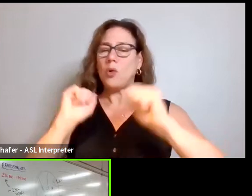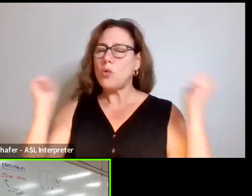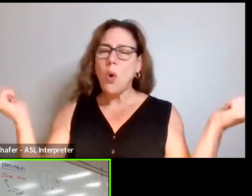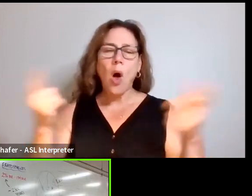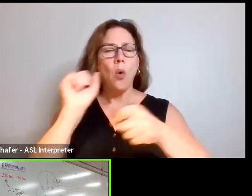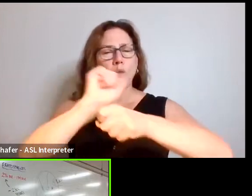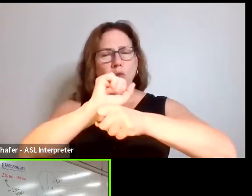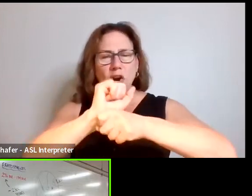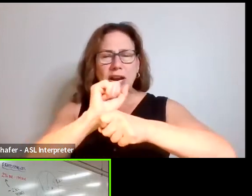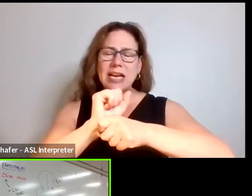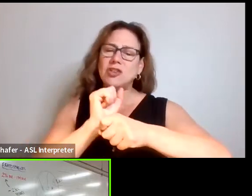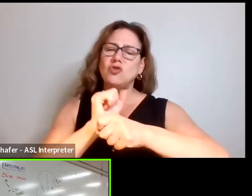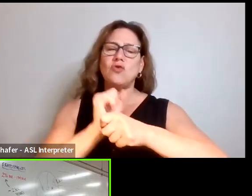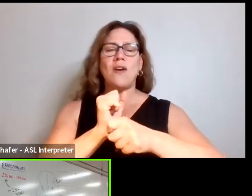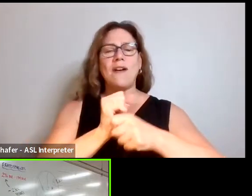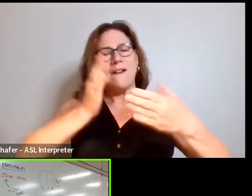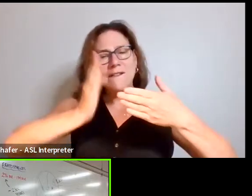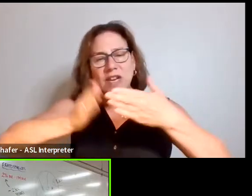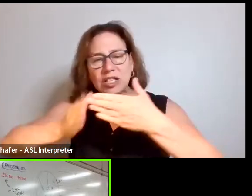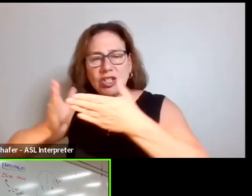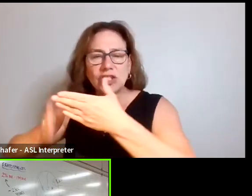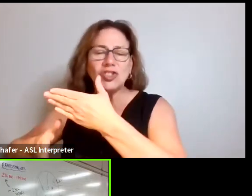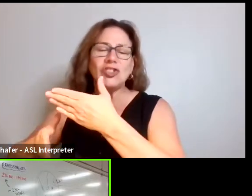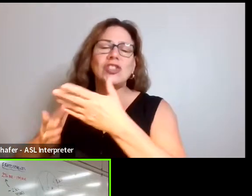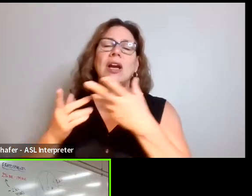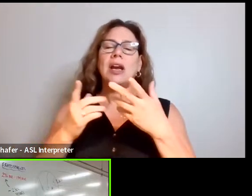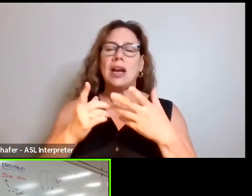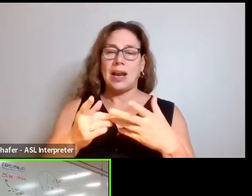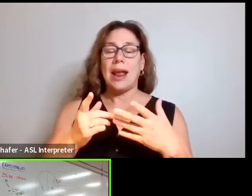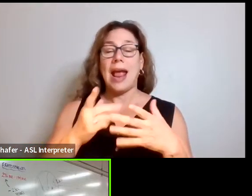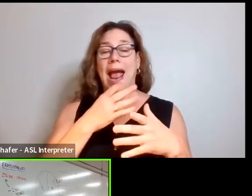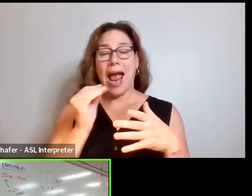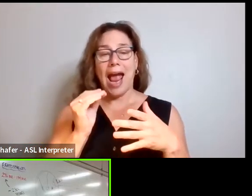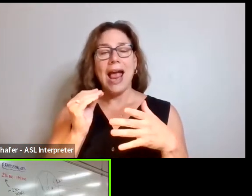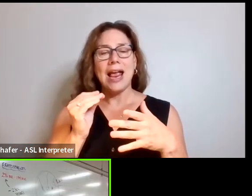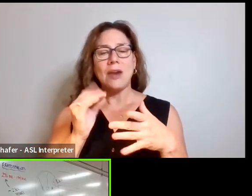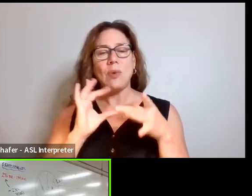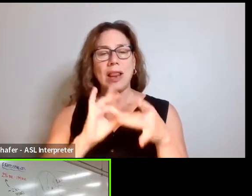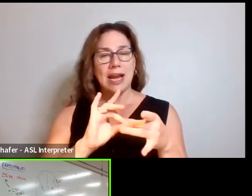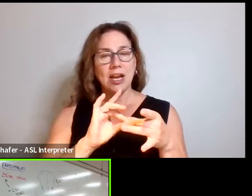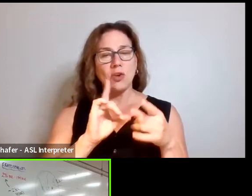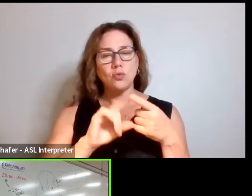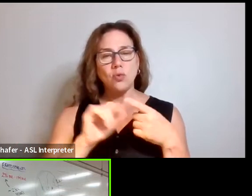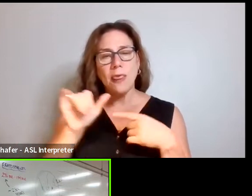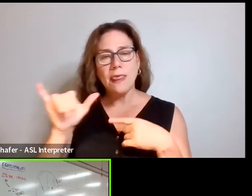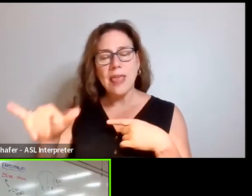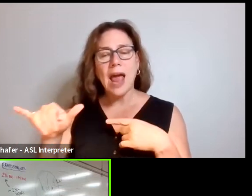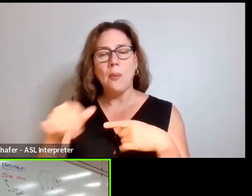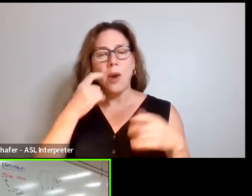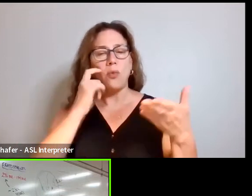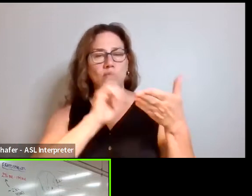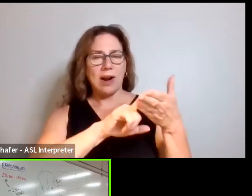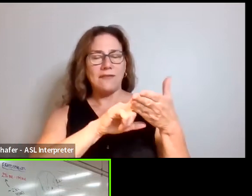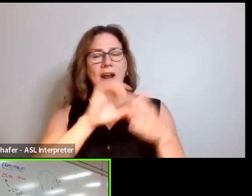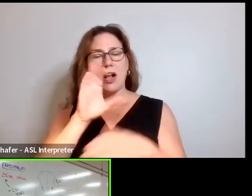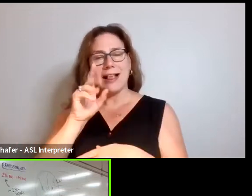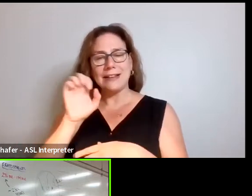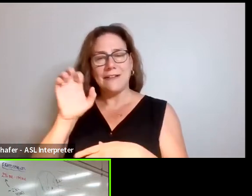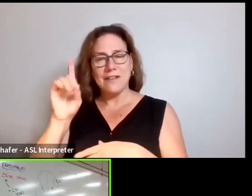race to the finish line. In relation to that, I'd really like to recognize our classified maintenance